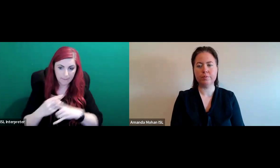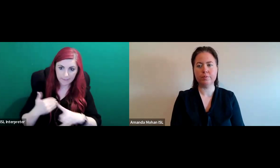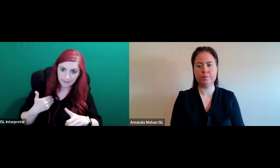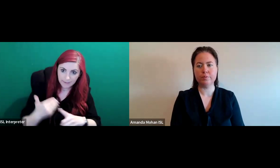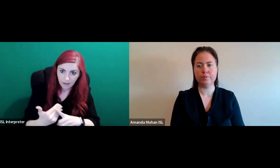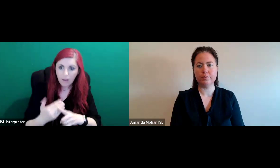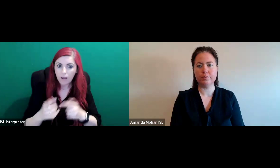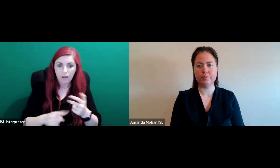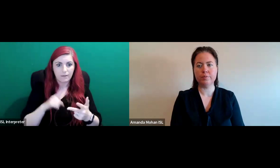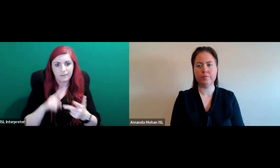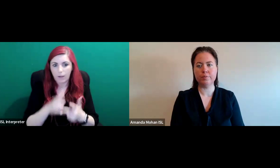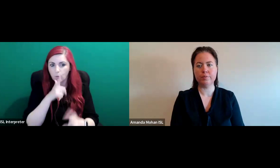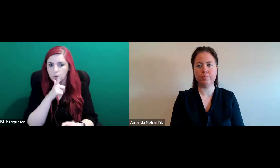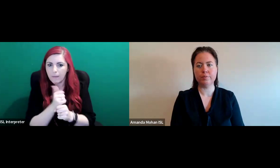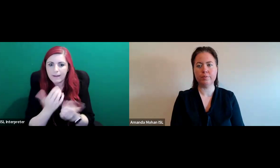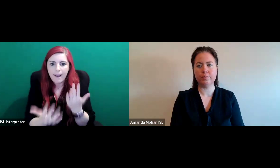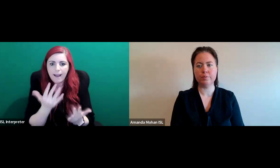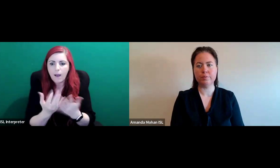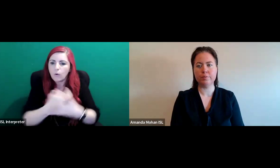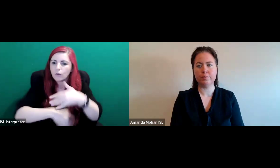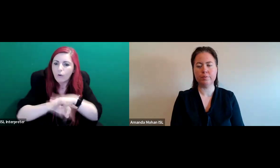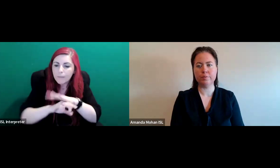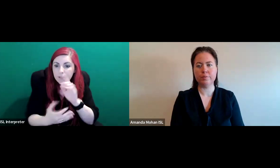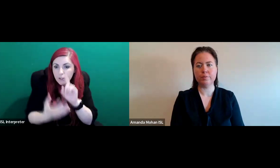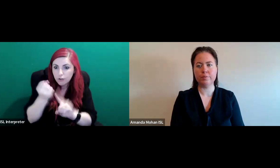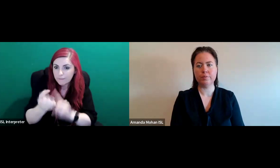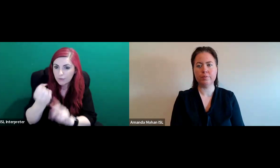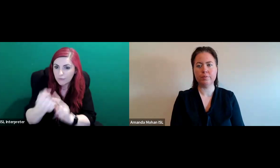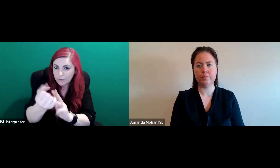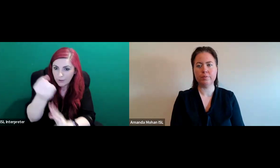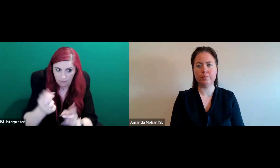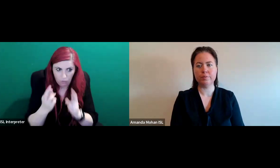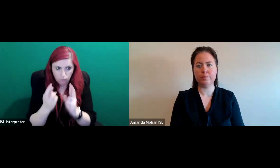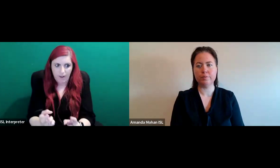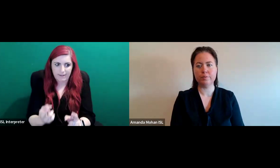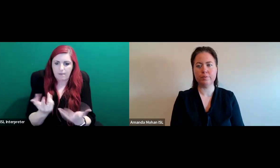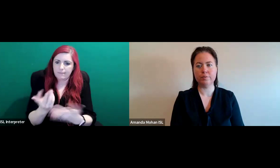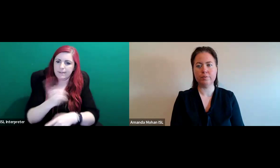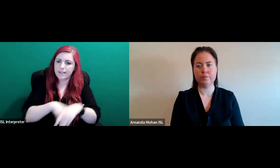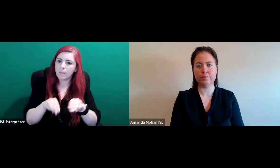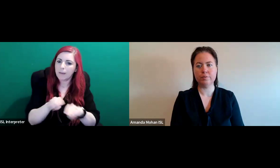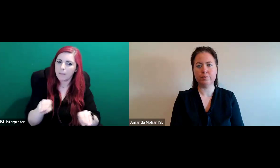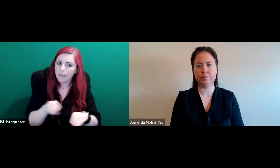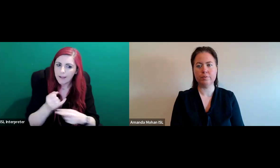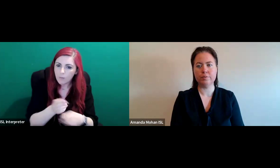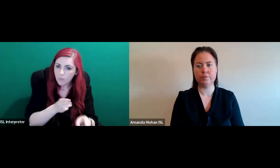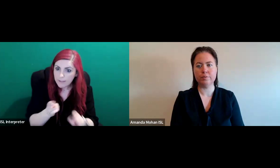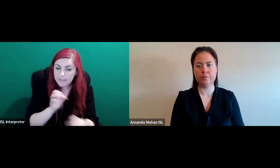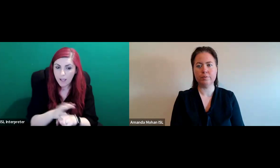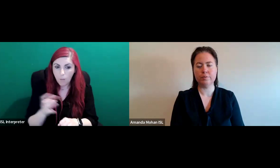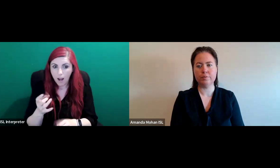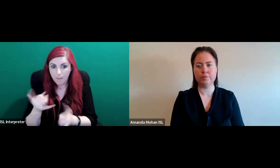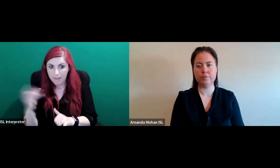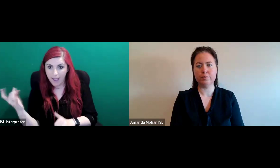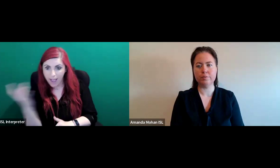discuss how the government is achieving the rights of disabled people in practice. They ask more questions.